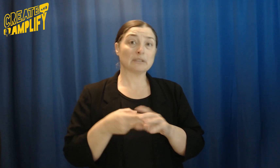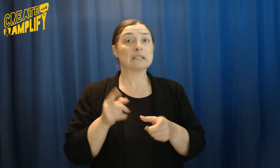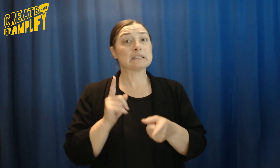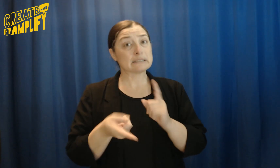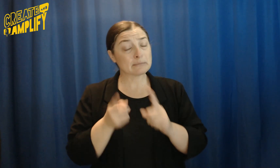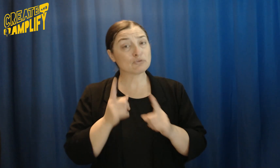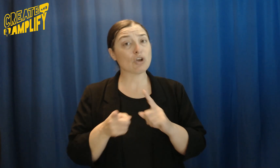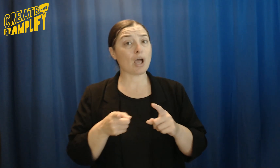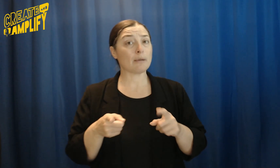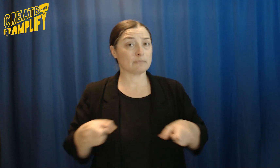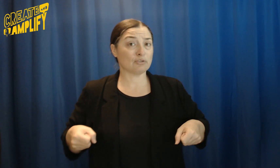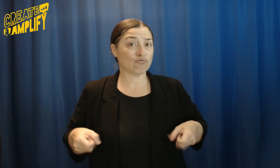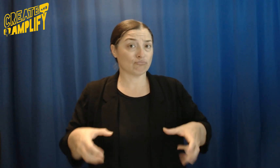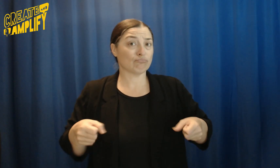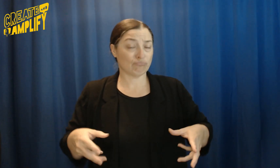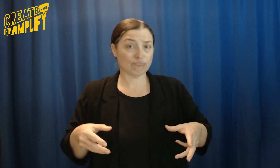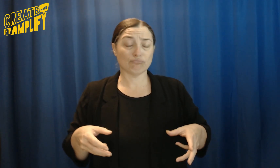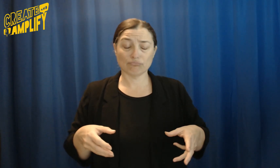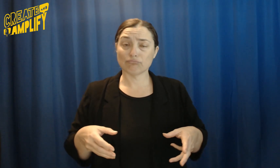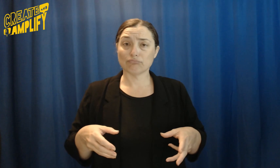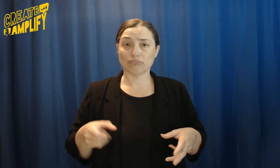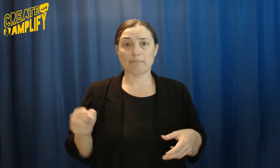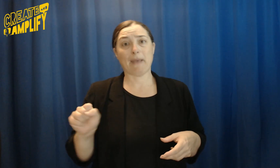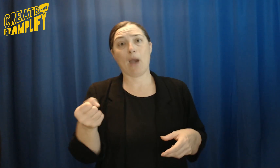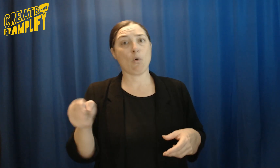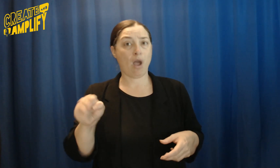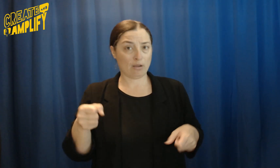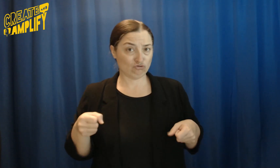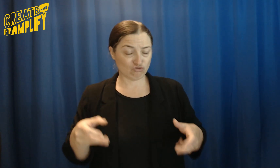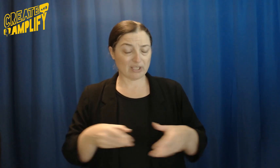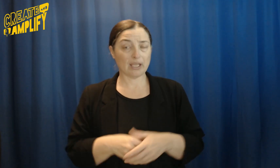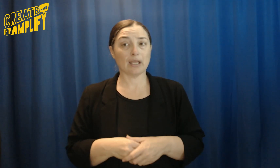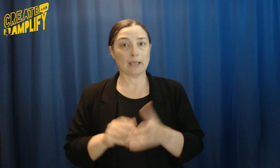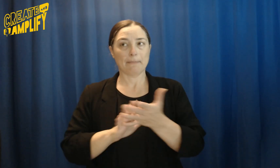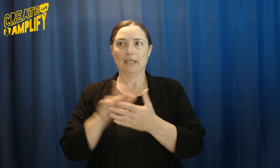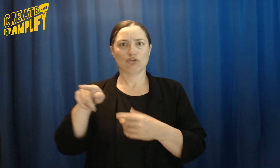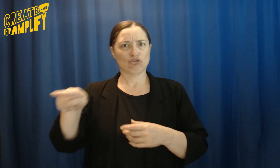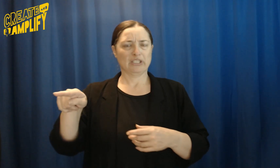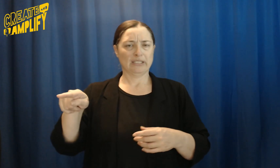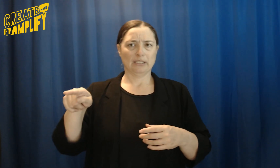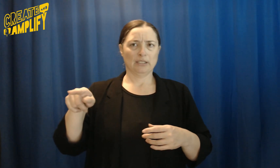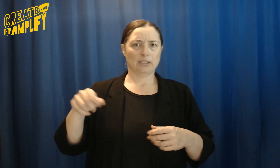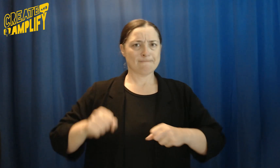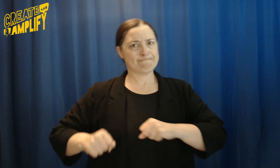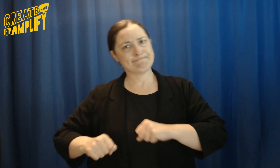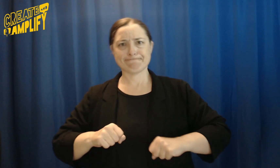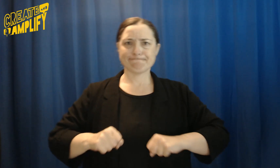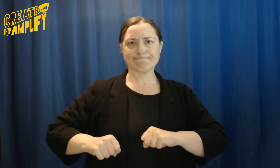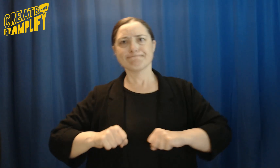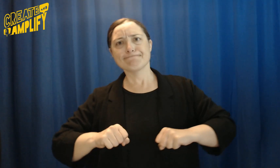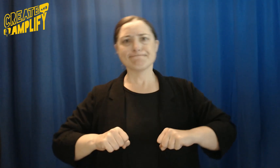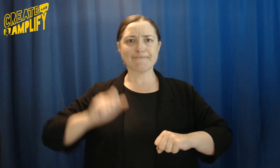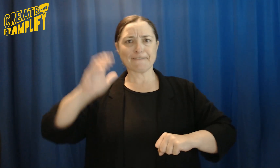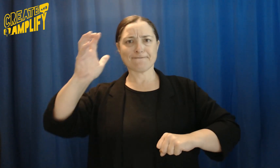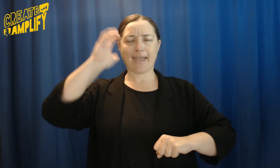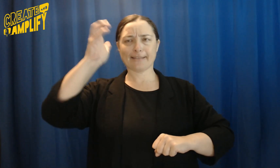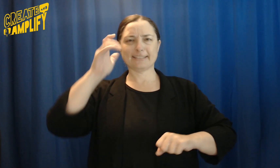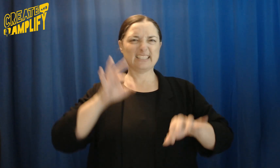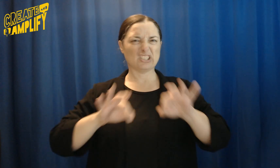chair, and went from, I guess, being a high-powered fancy science psychologist, I can't remember the words,